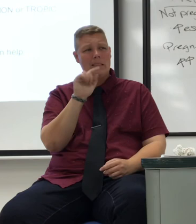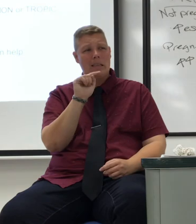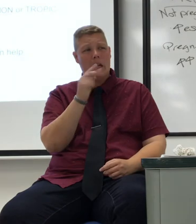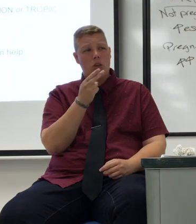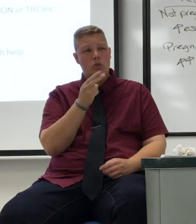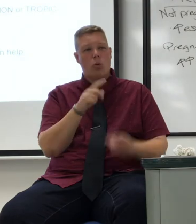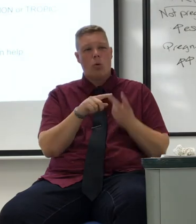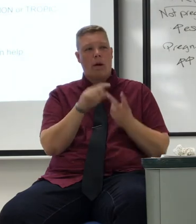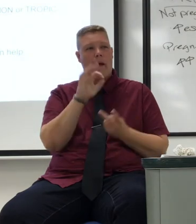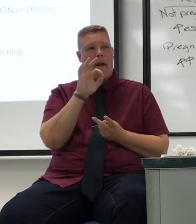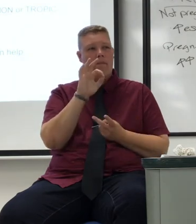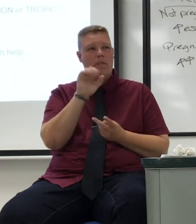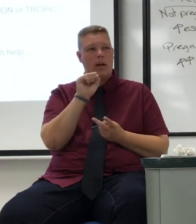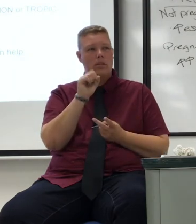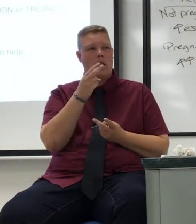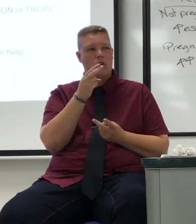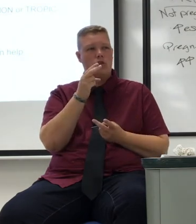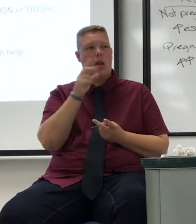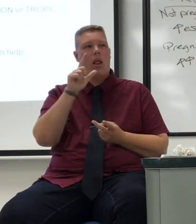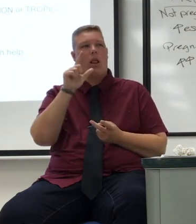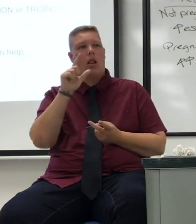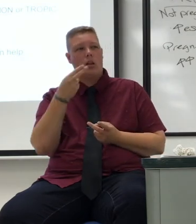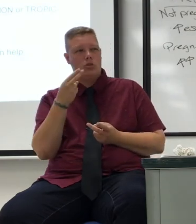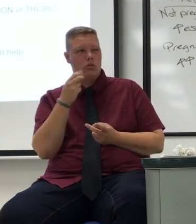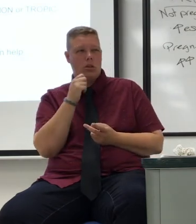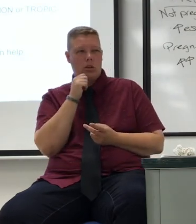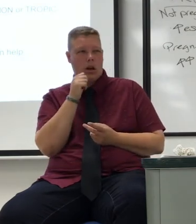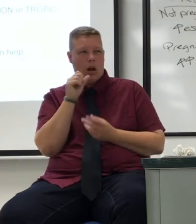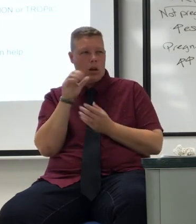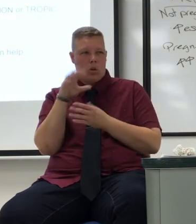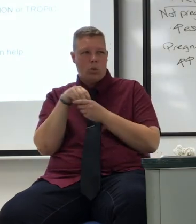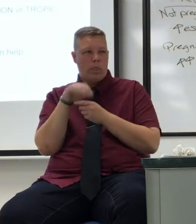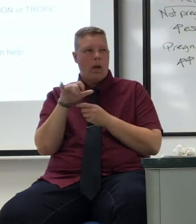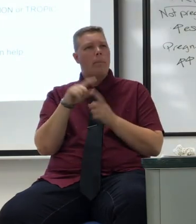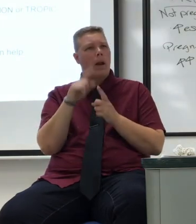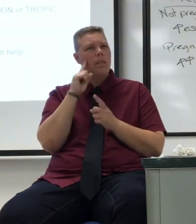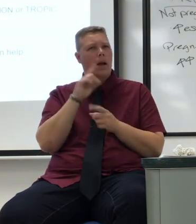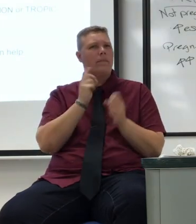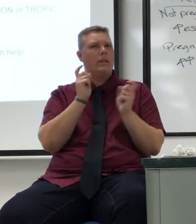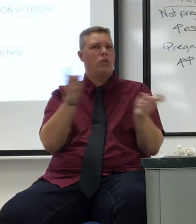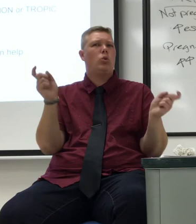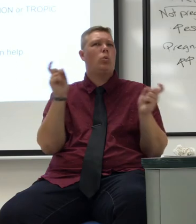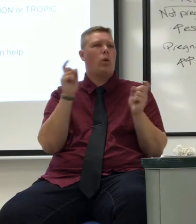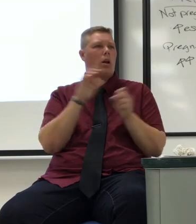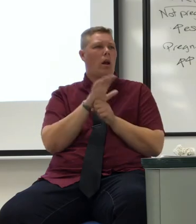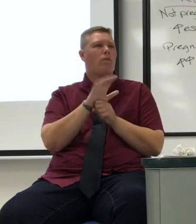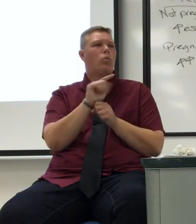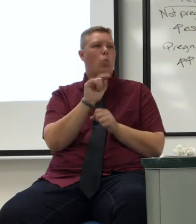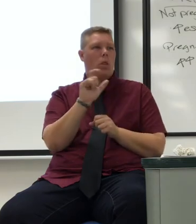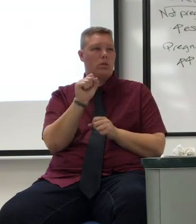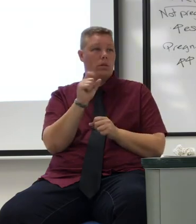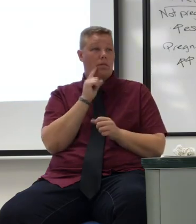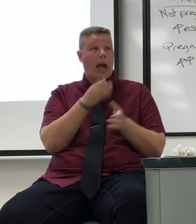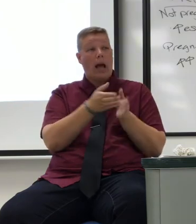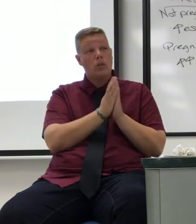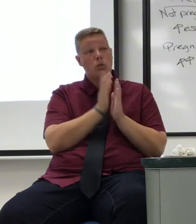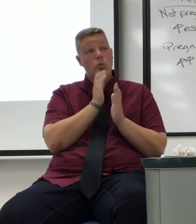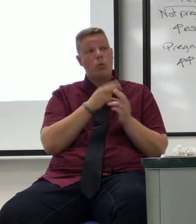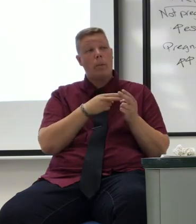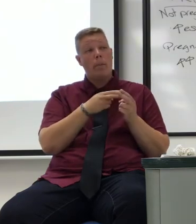for FSH-LH, but I think I've given you enough tools to where if I wanted you to make a